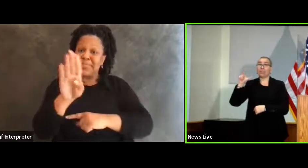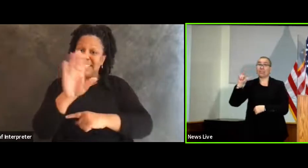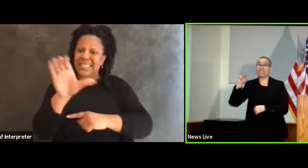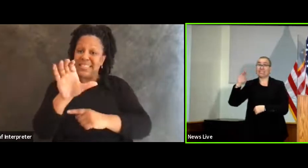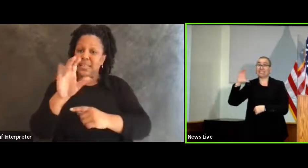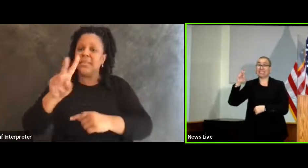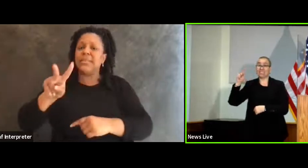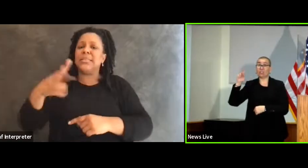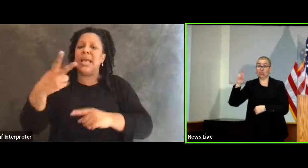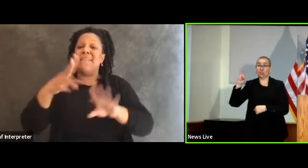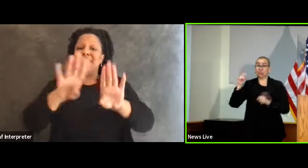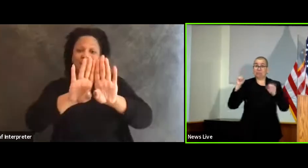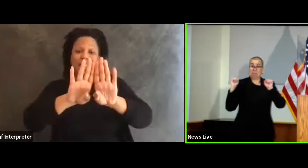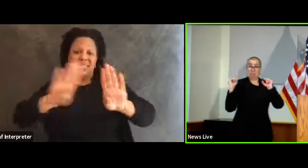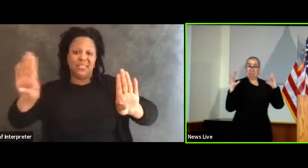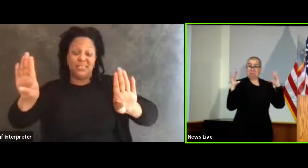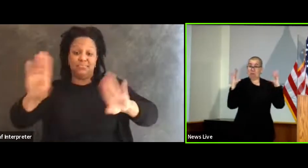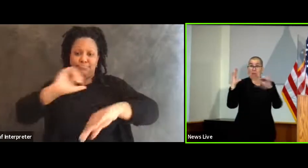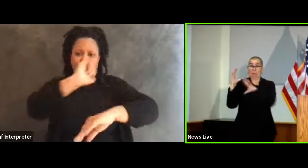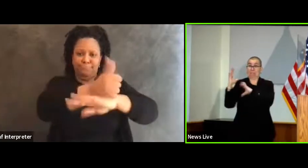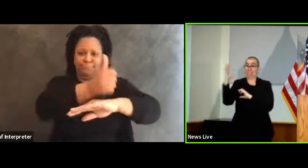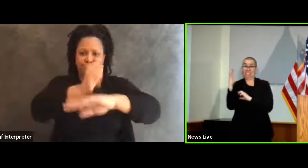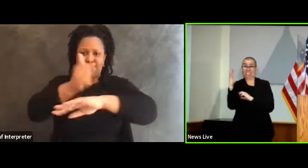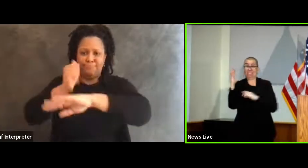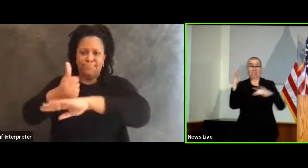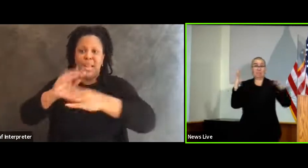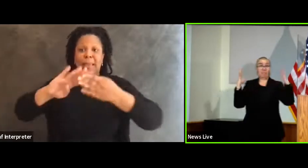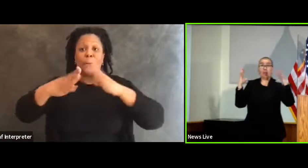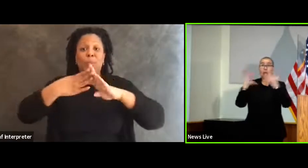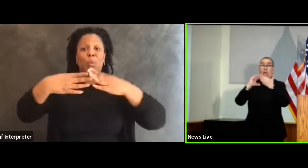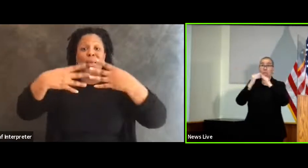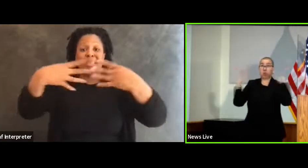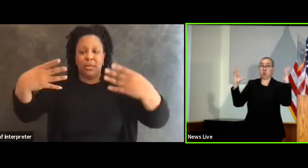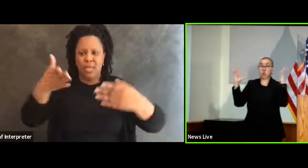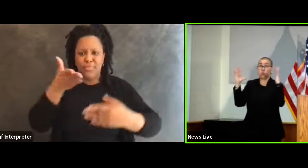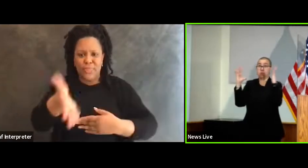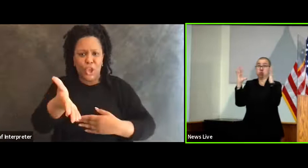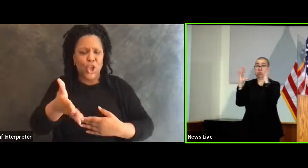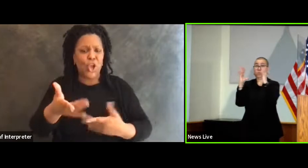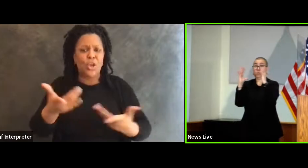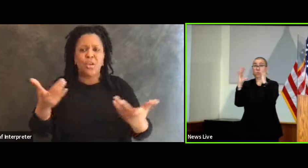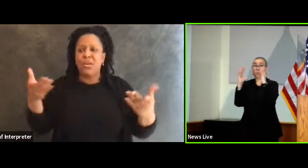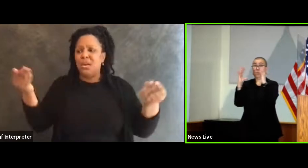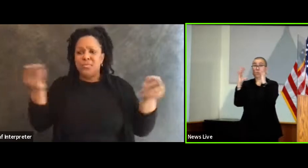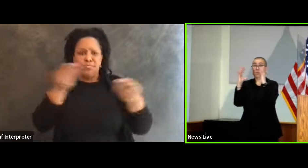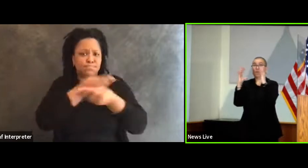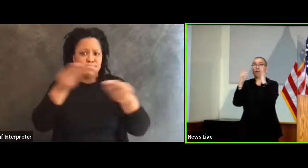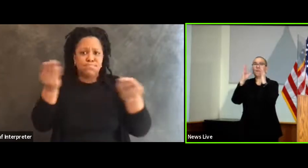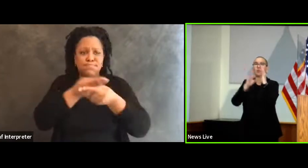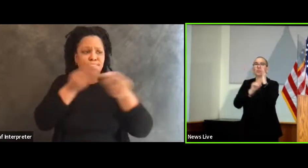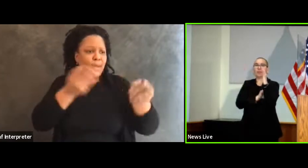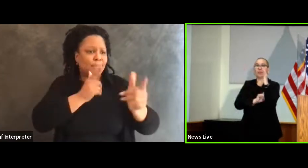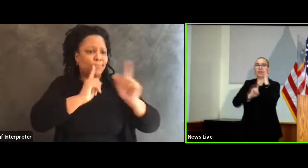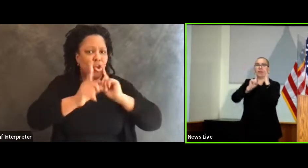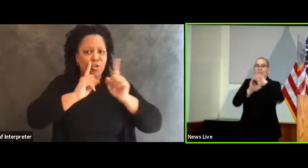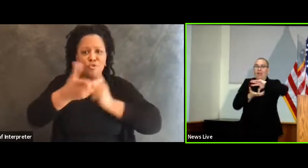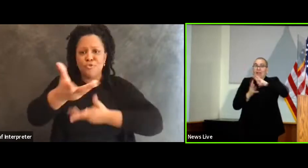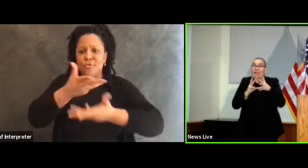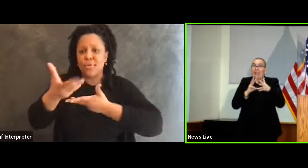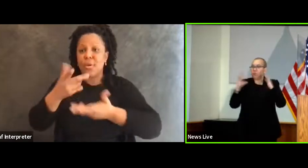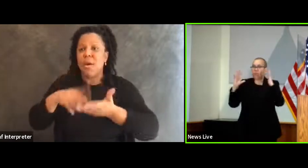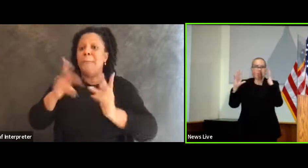and where community leaders were out there on the fence to talk back and forth. And then all of a sudden there was some humanity. So I